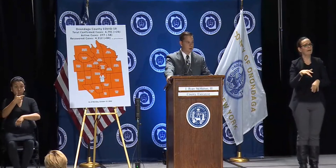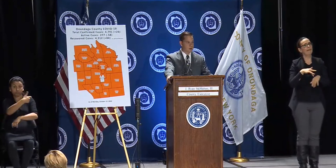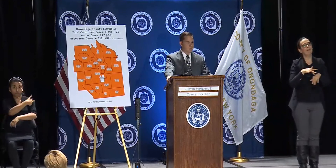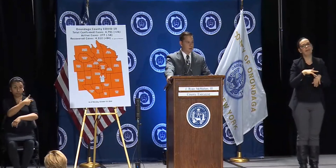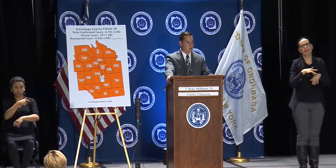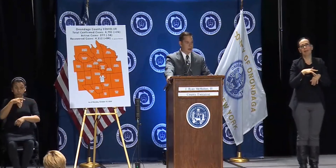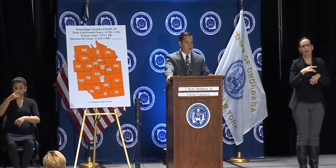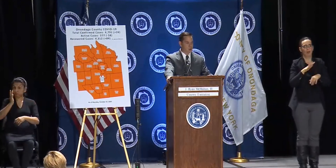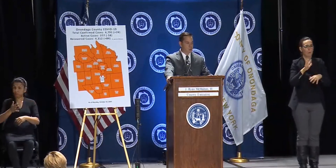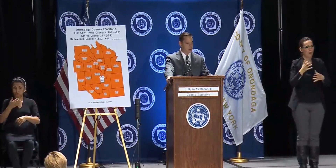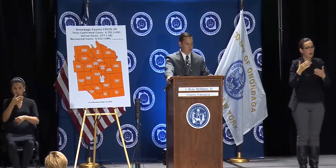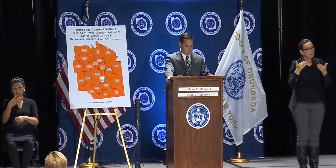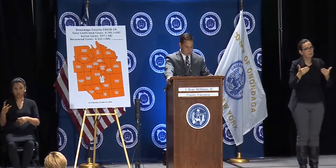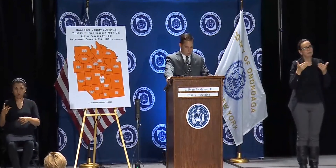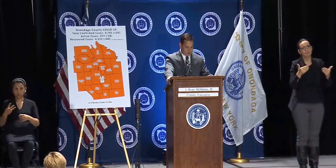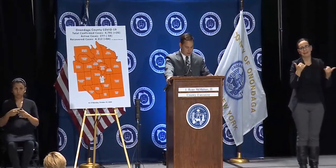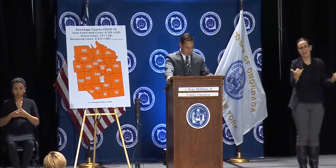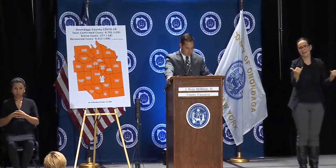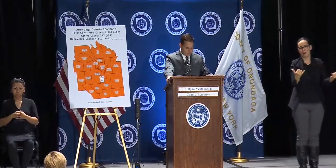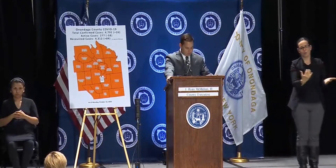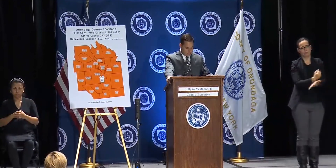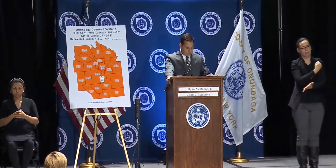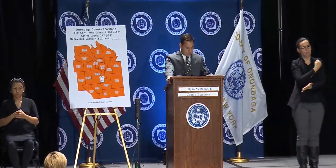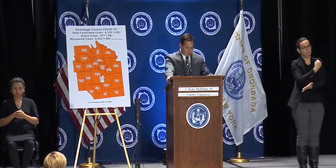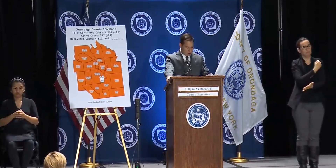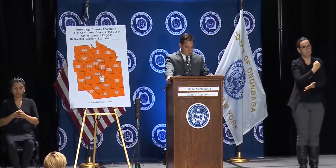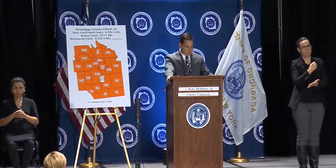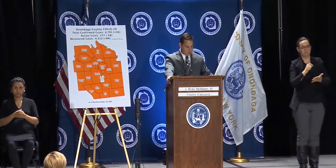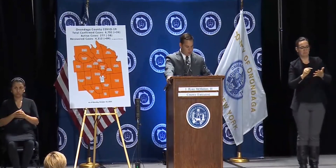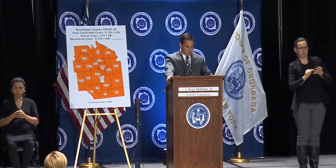season. But mid-October, good time.